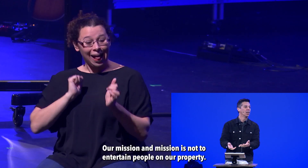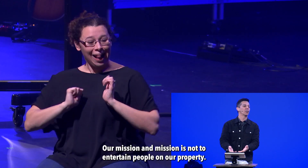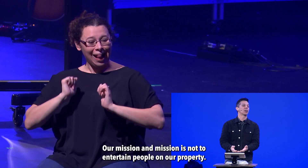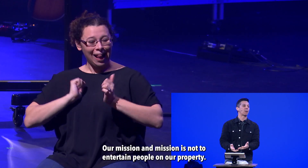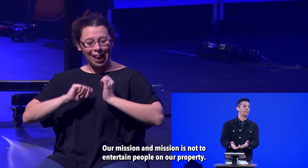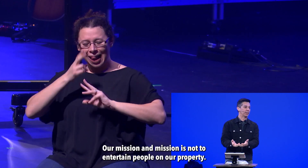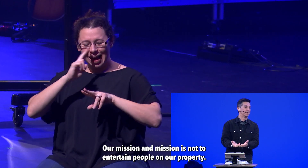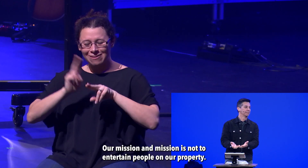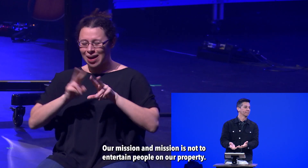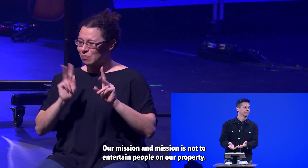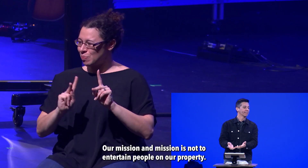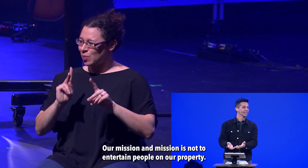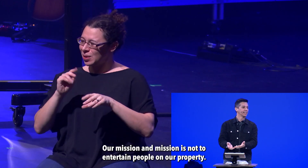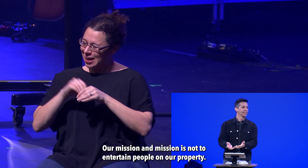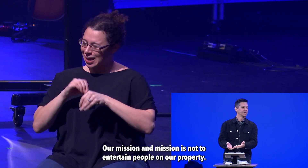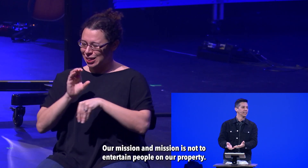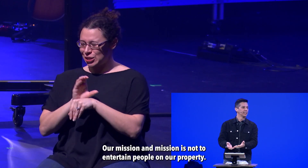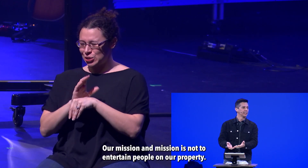people on our property.